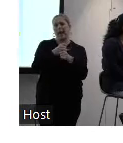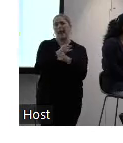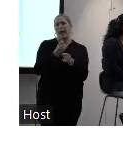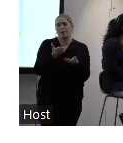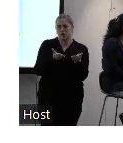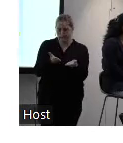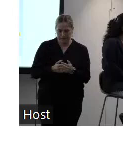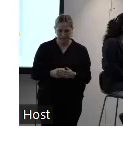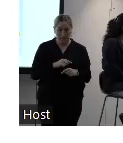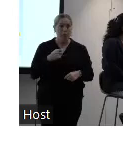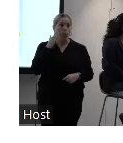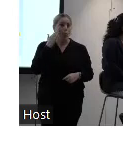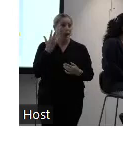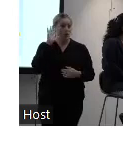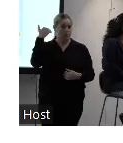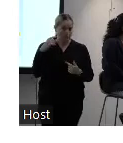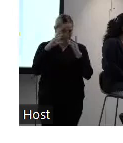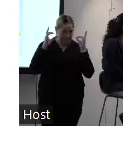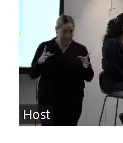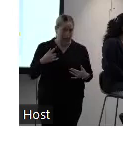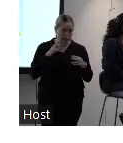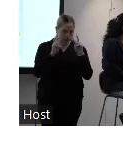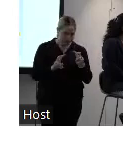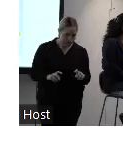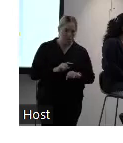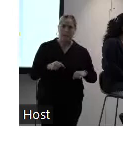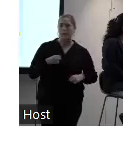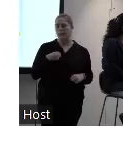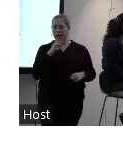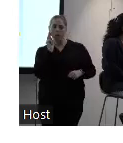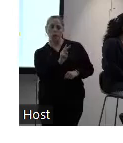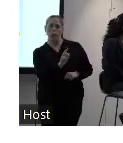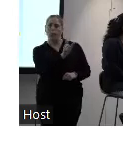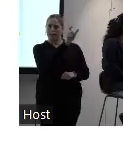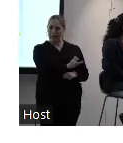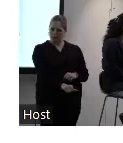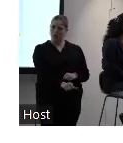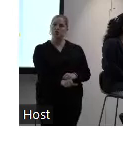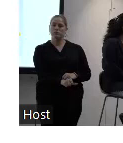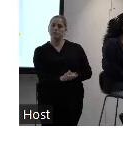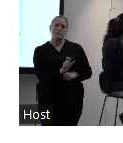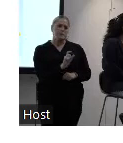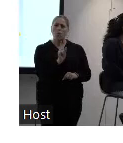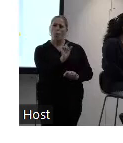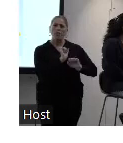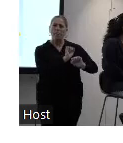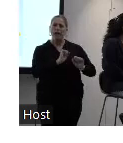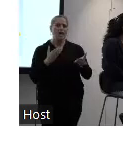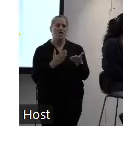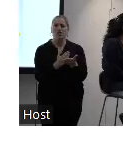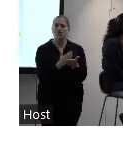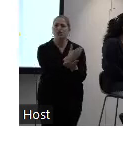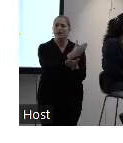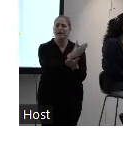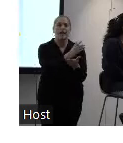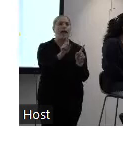services, we sat down and said, what is the journey a patient goes through when they attend your service, from the point of entering